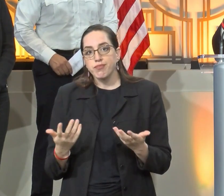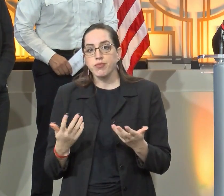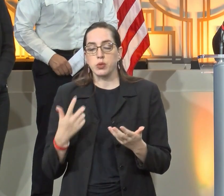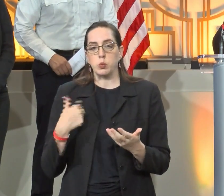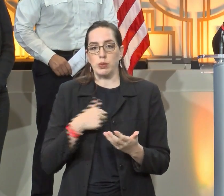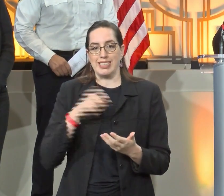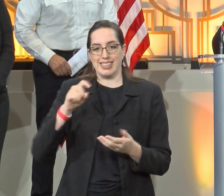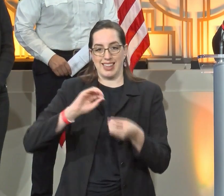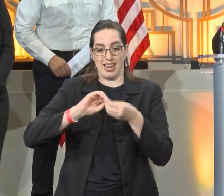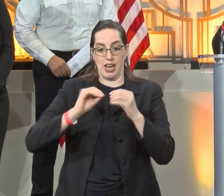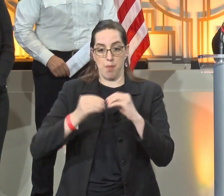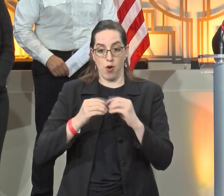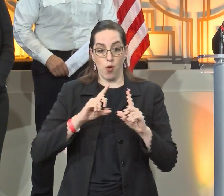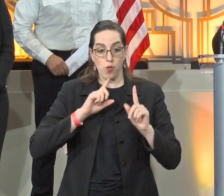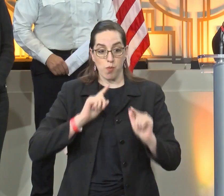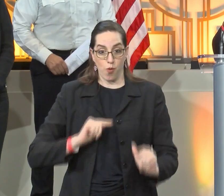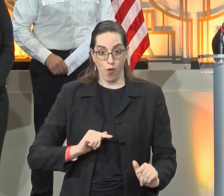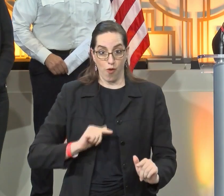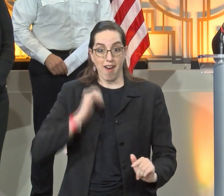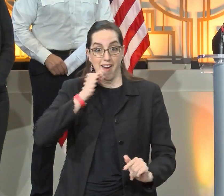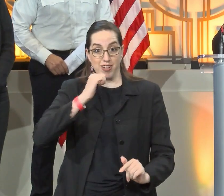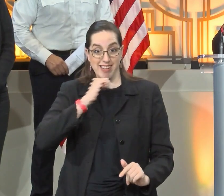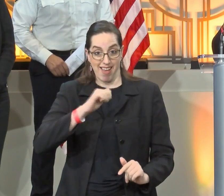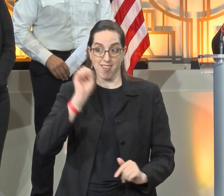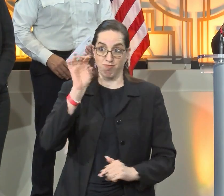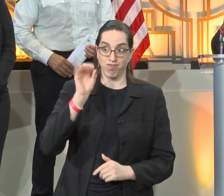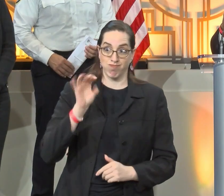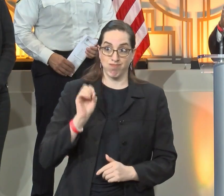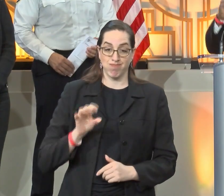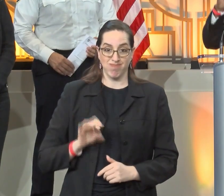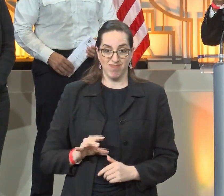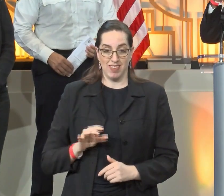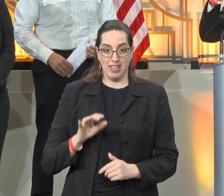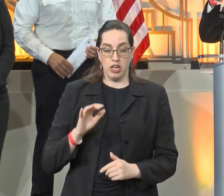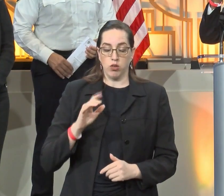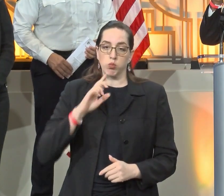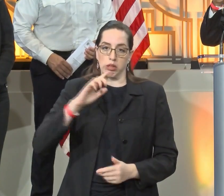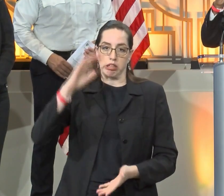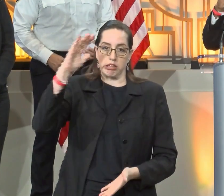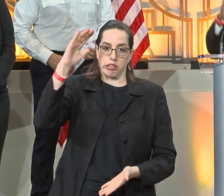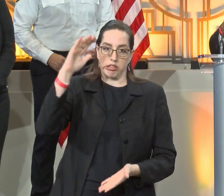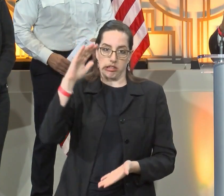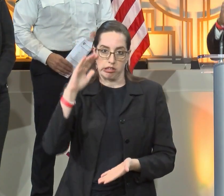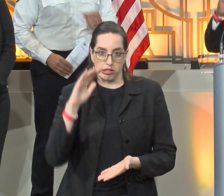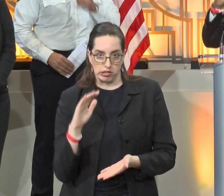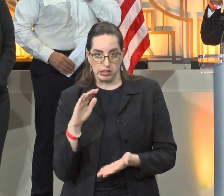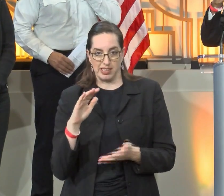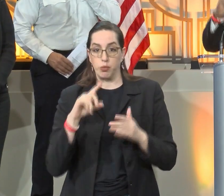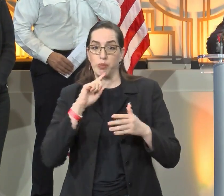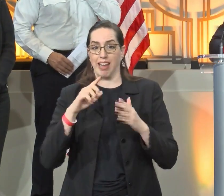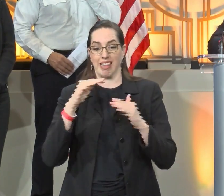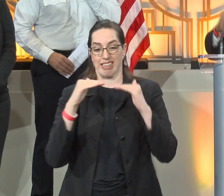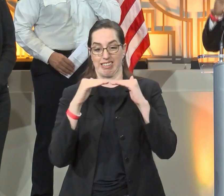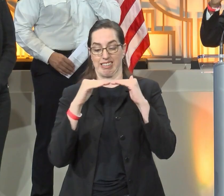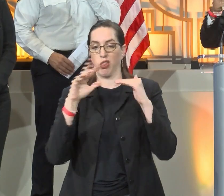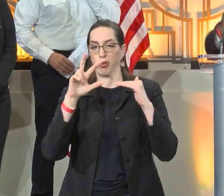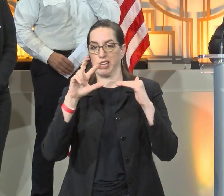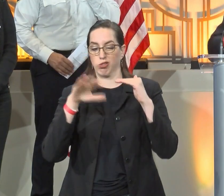the number of cases that we report on a daily basis. The goal is to bring that number down below